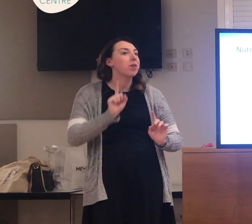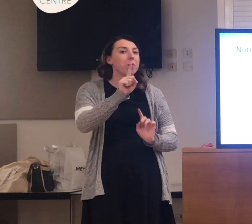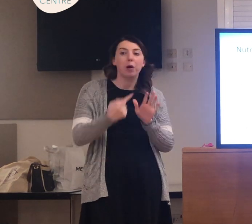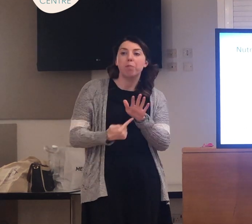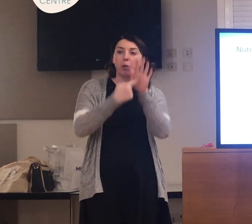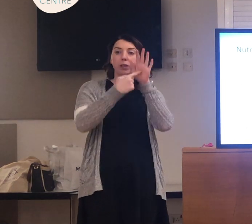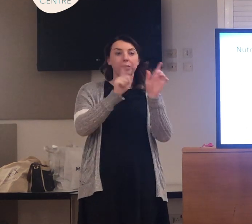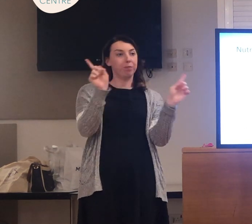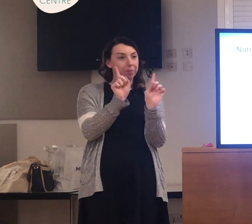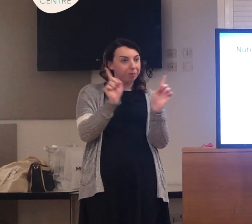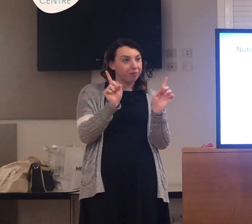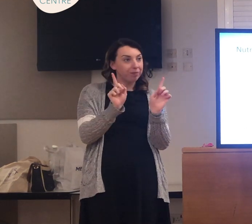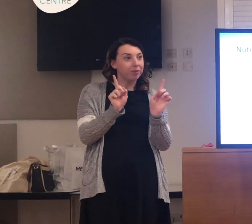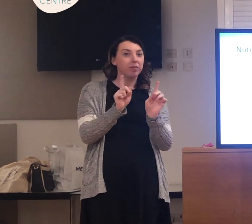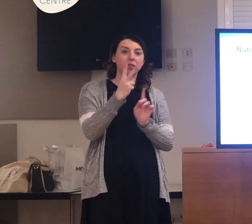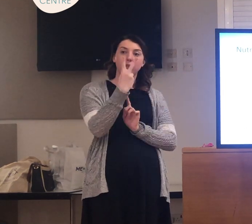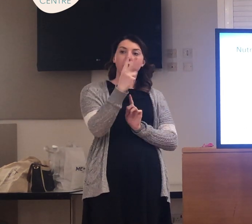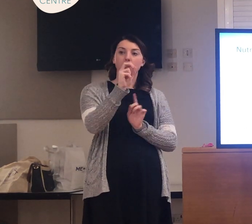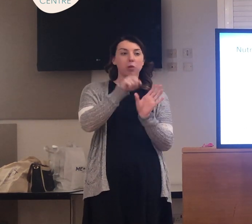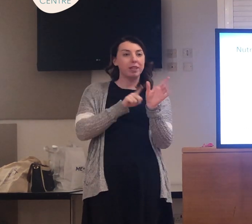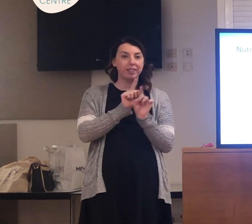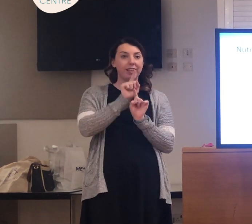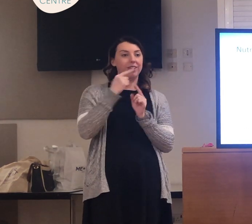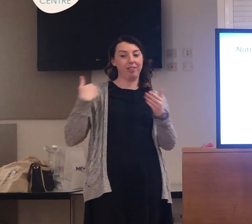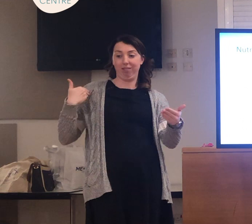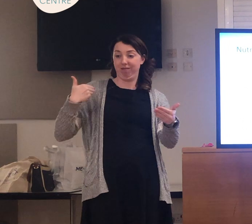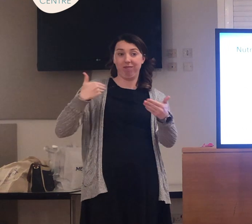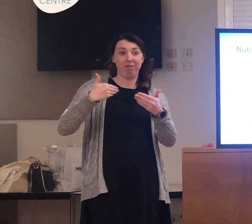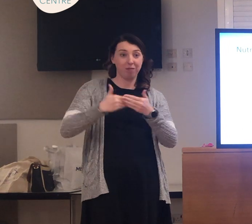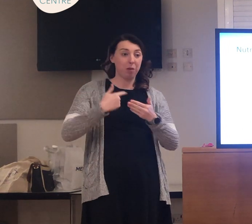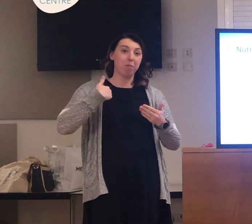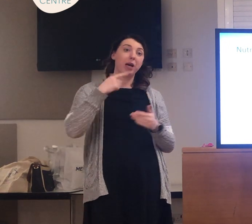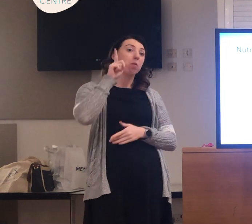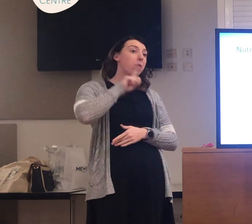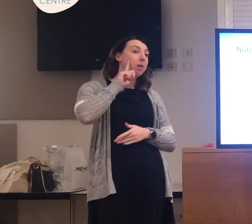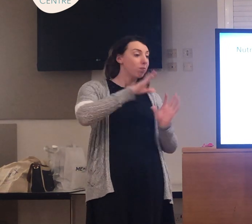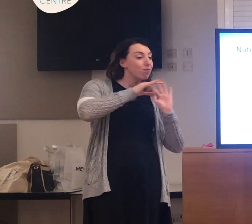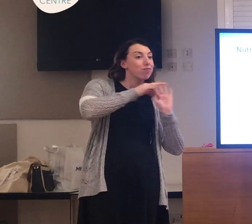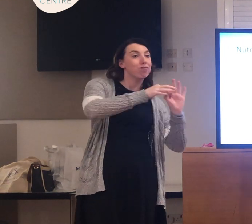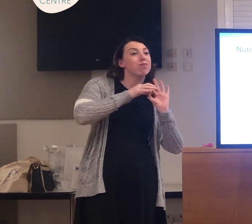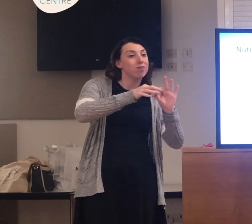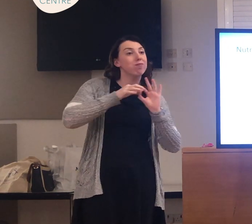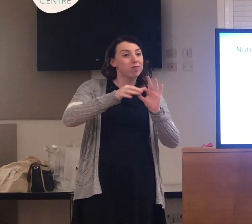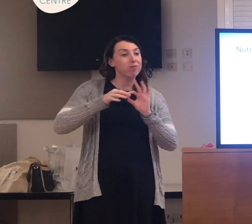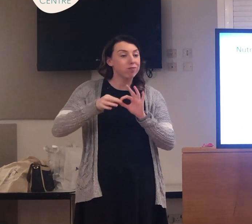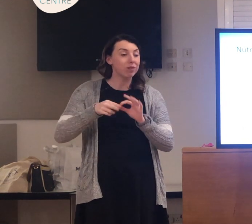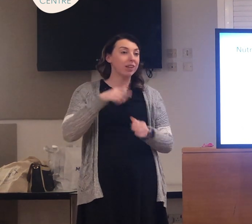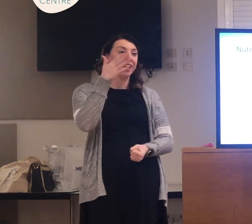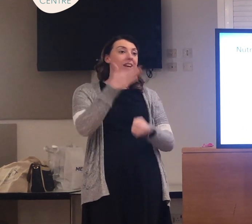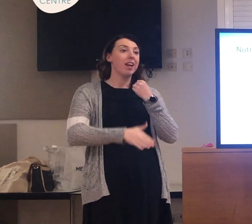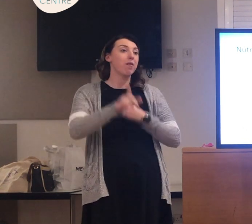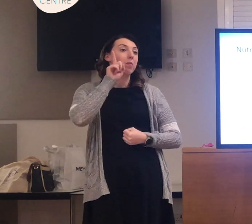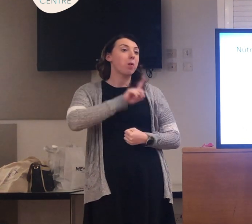to say, in 20 years of working with women at menopause, never has a